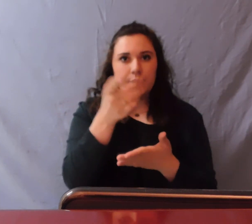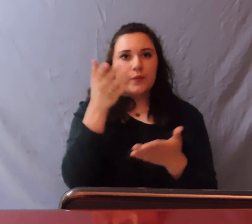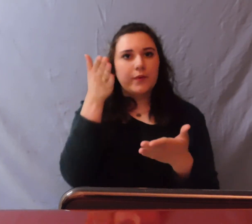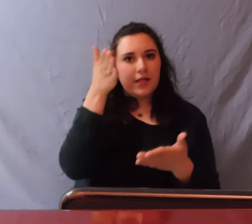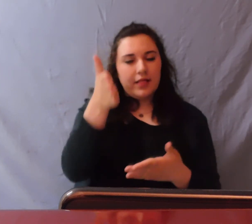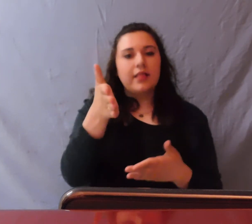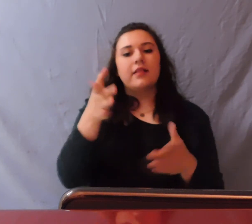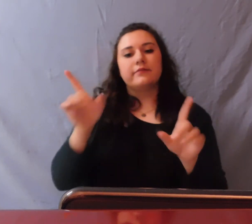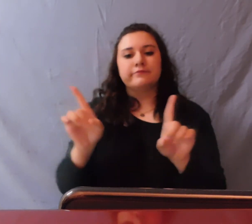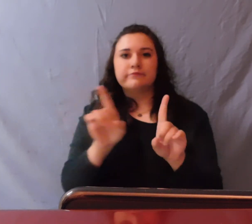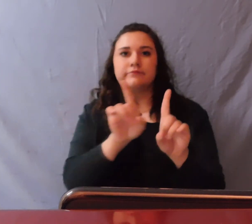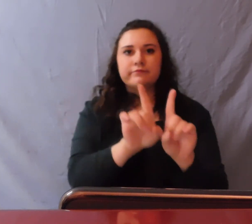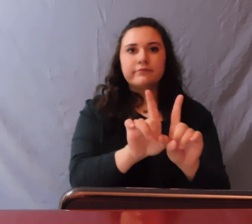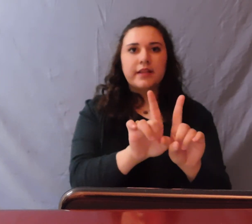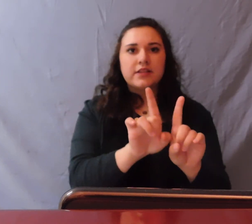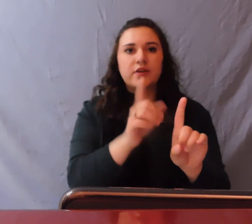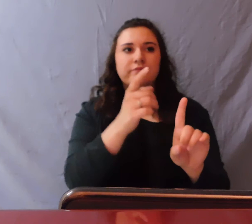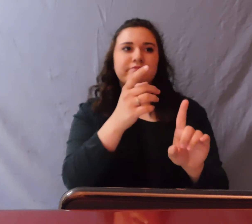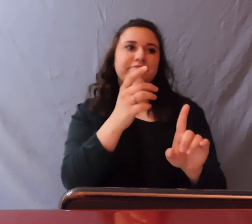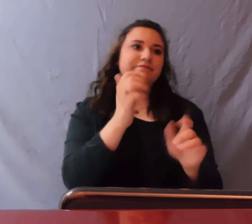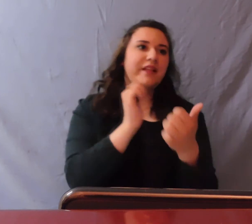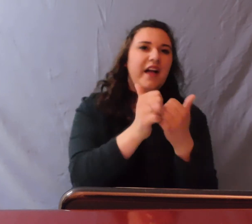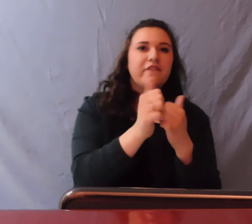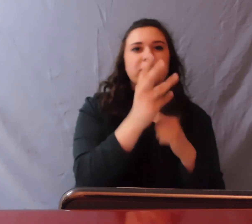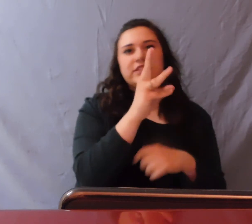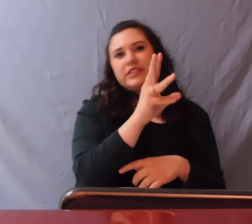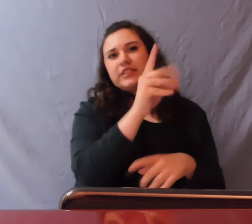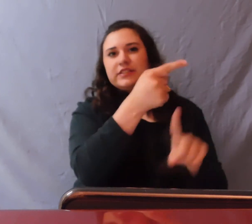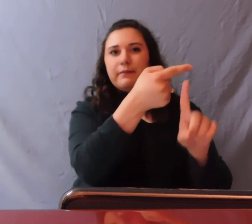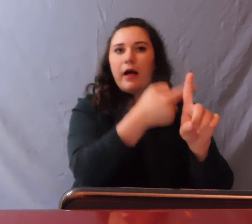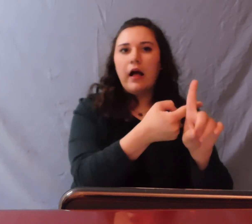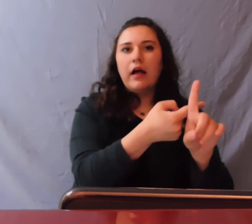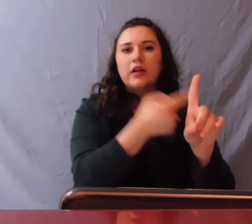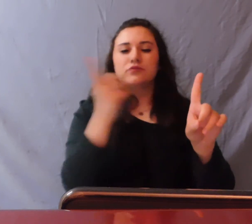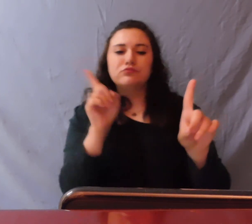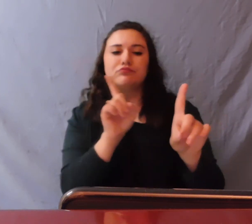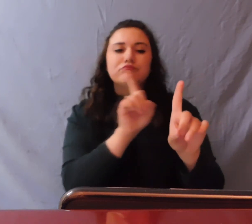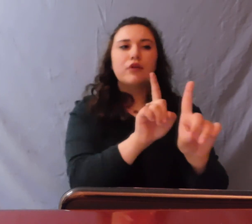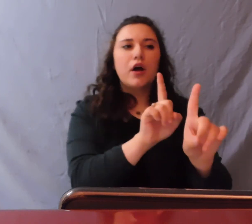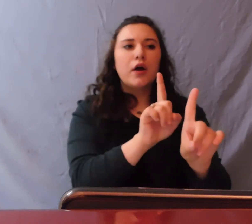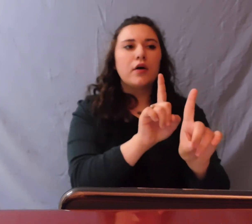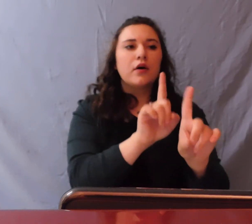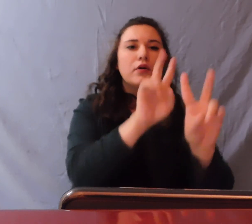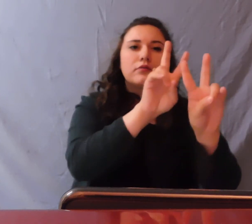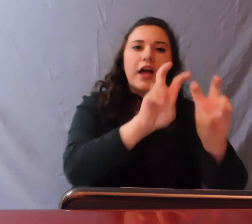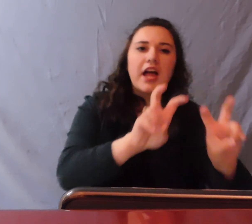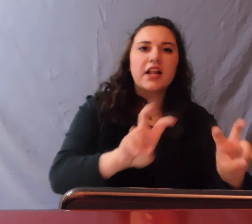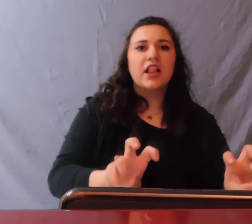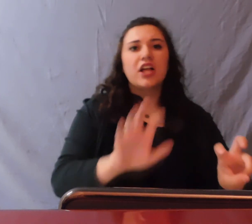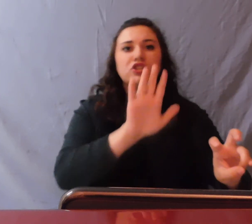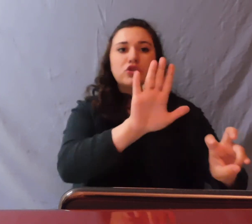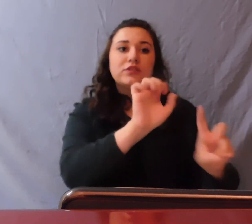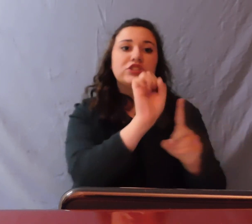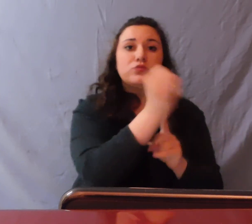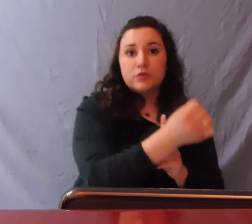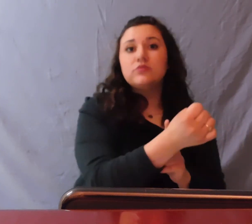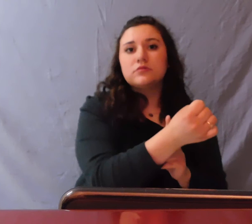or whatever is necessary with your home situation and review your current situation to make sure that you're able to